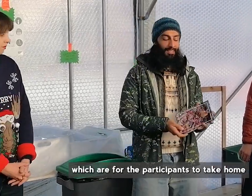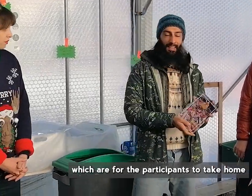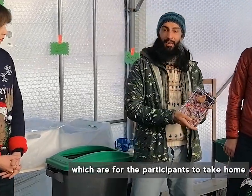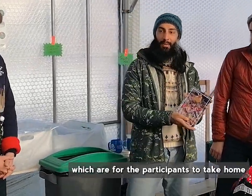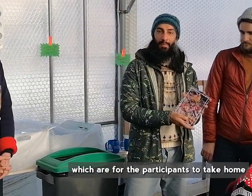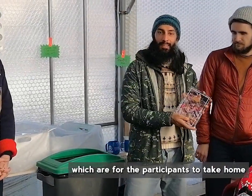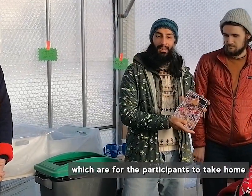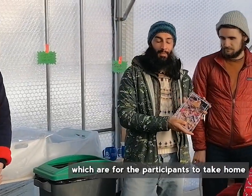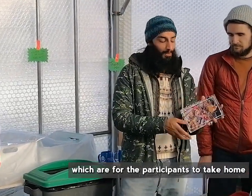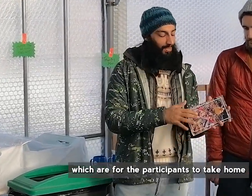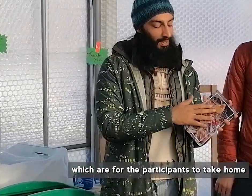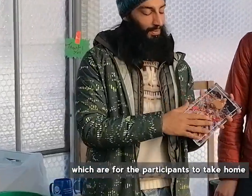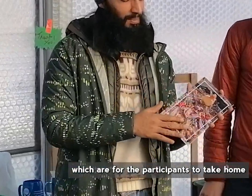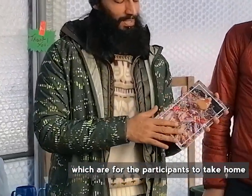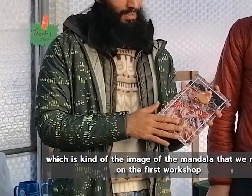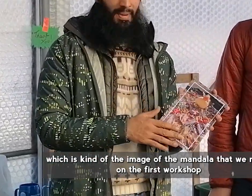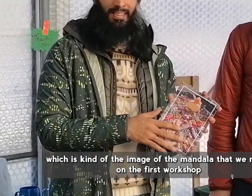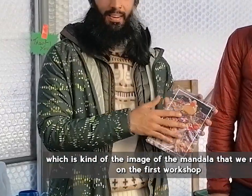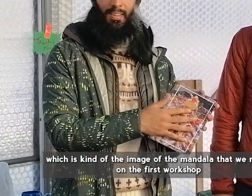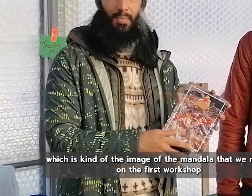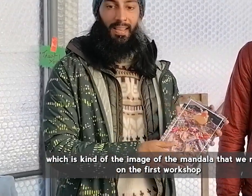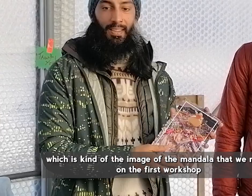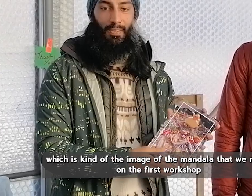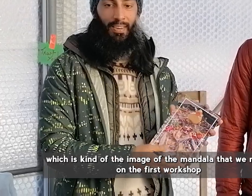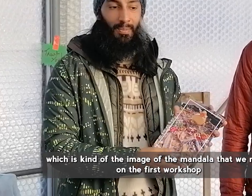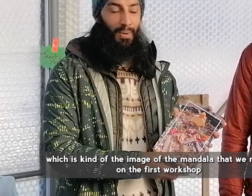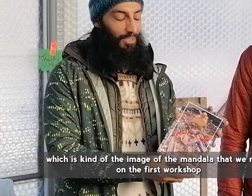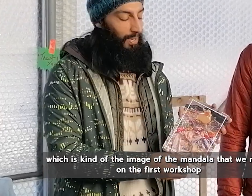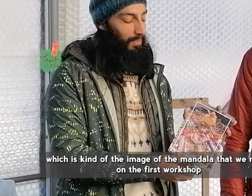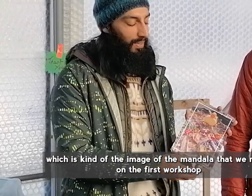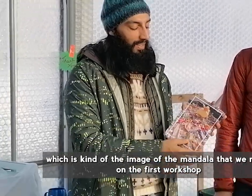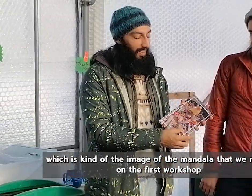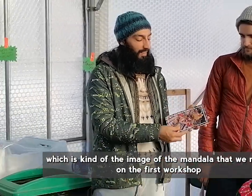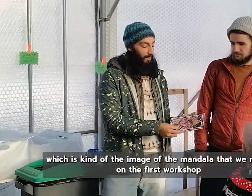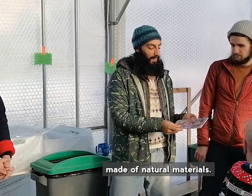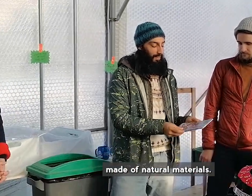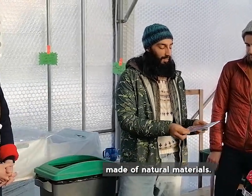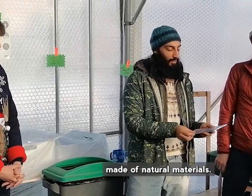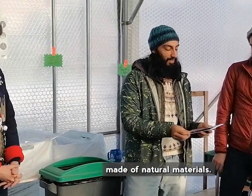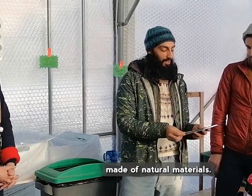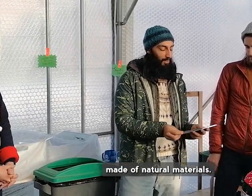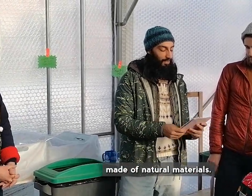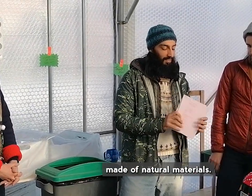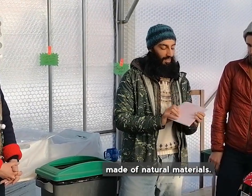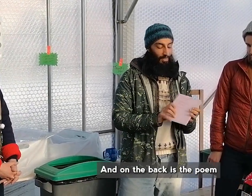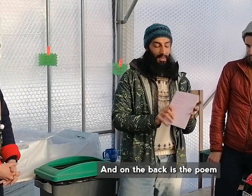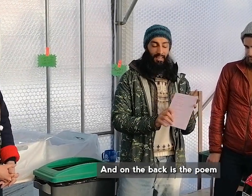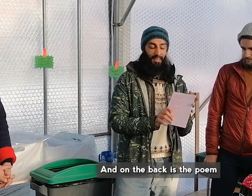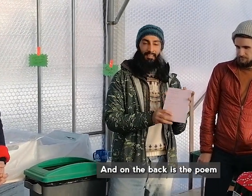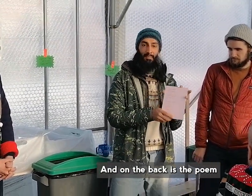to take home, which is kind of an image of the mandala that we made on the first workshop, made of natural materials, and on the back is the